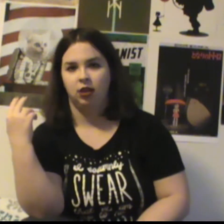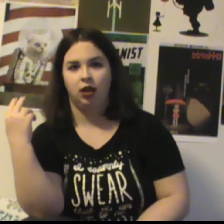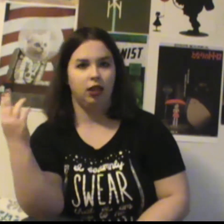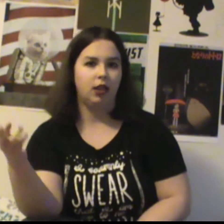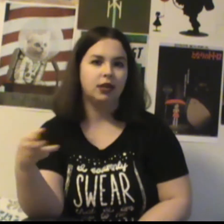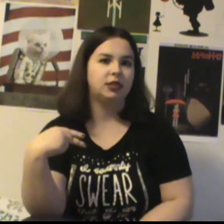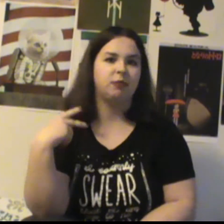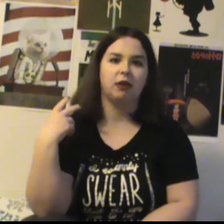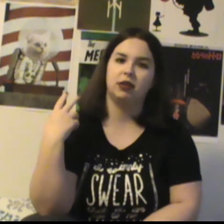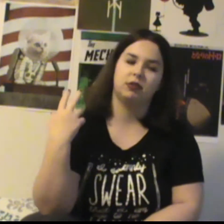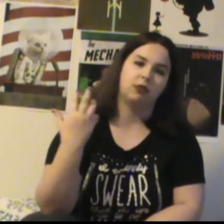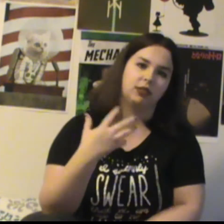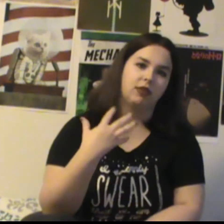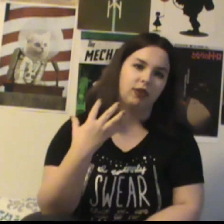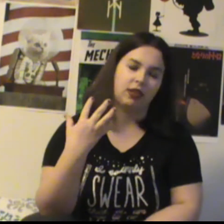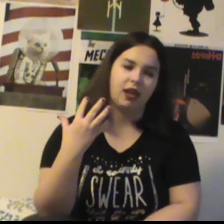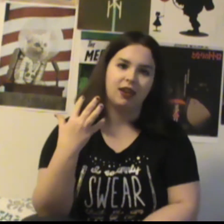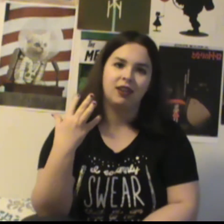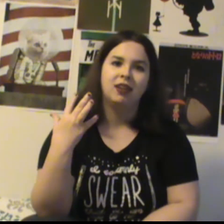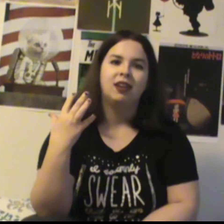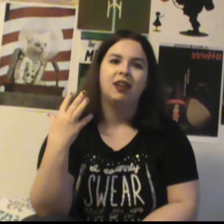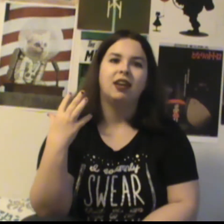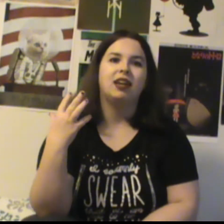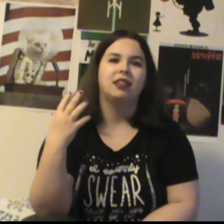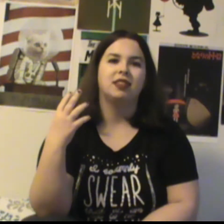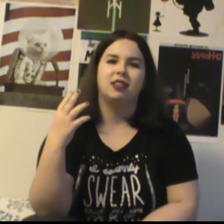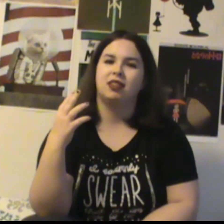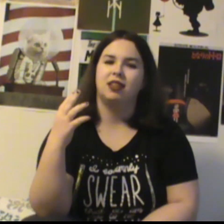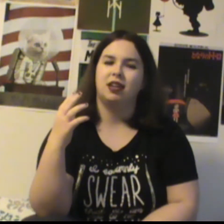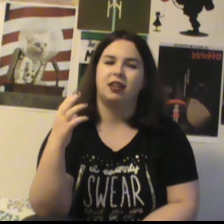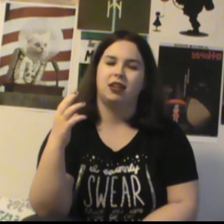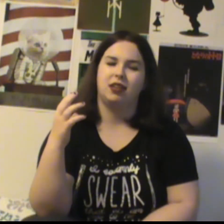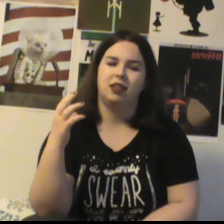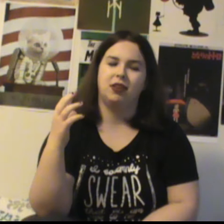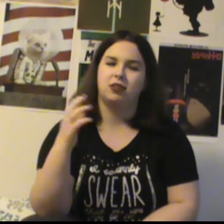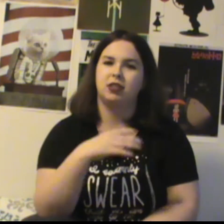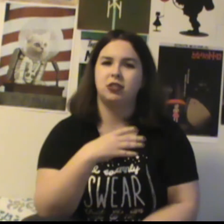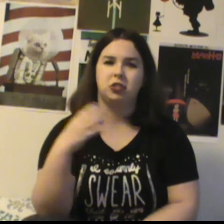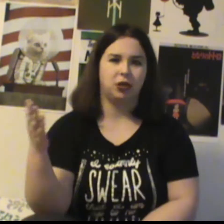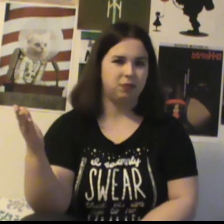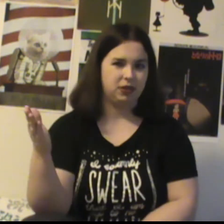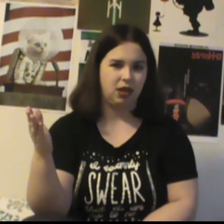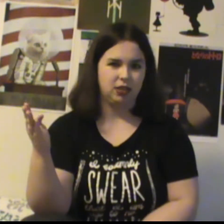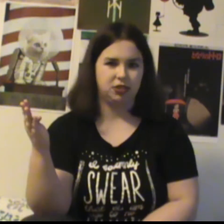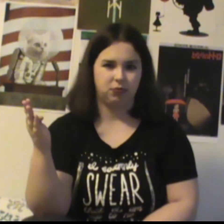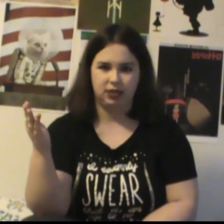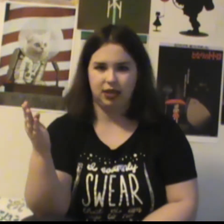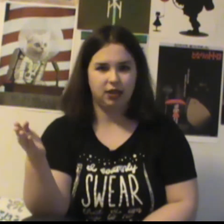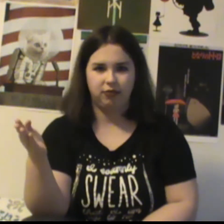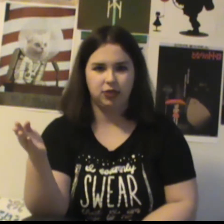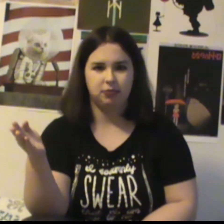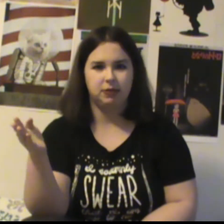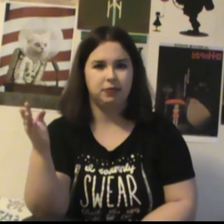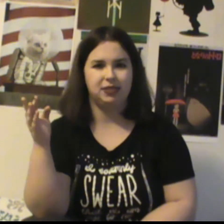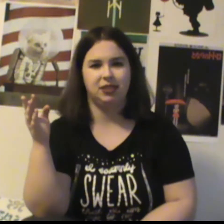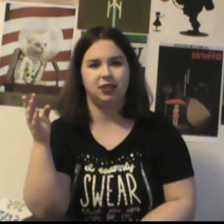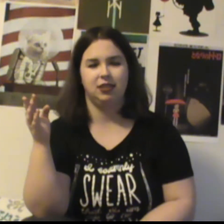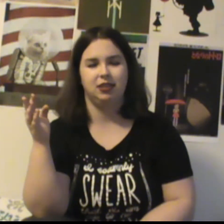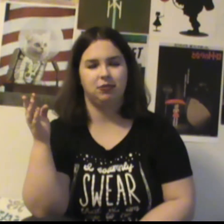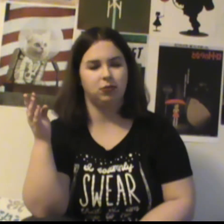a lost spirit, or stuff like that. And their sudden jump in knowledge really kind of confused me, but still it